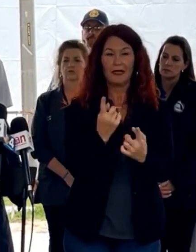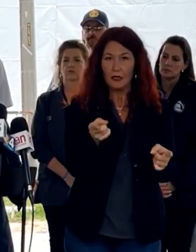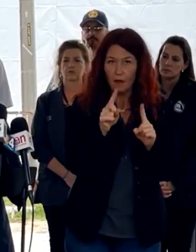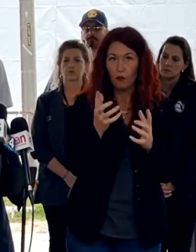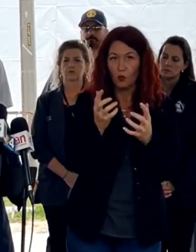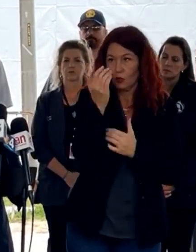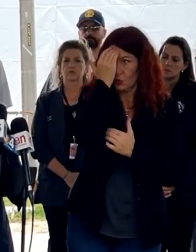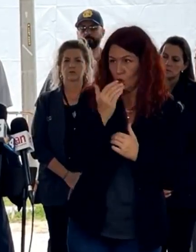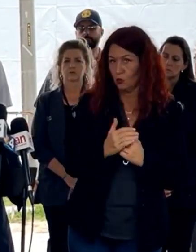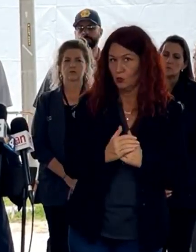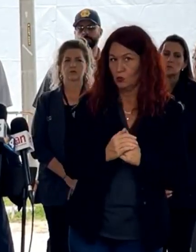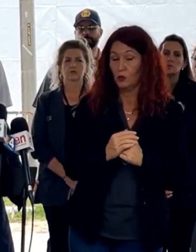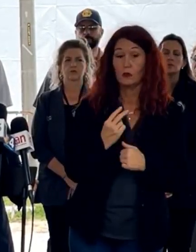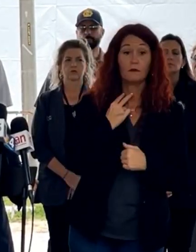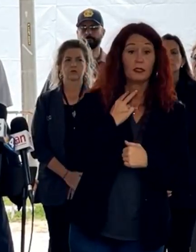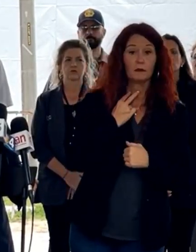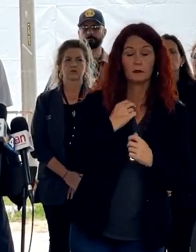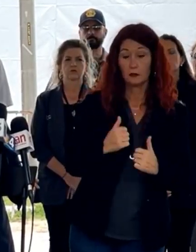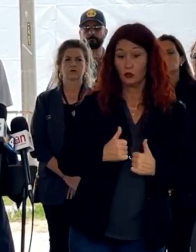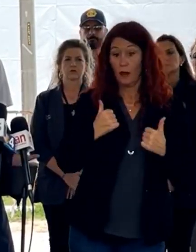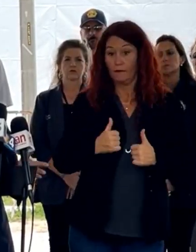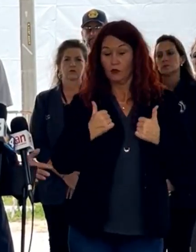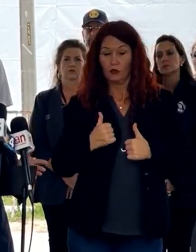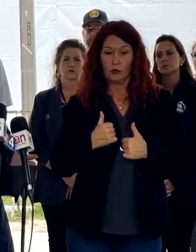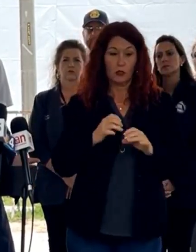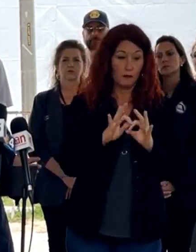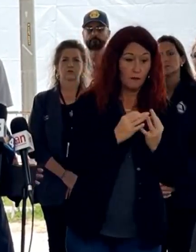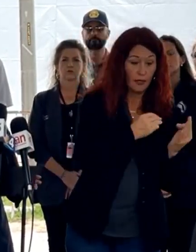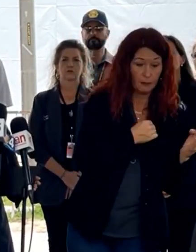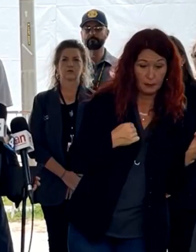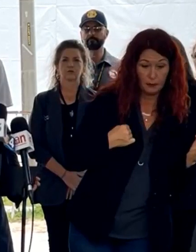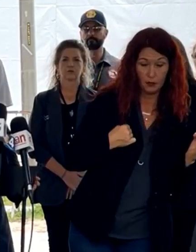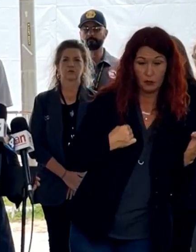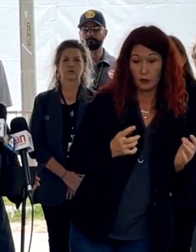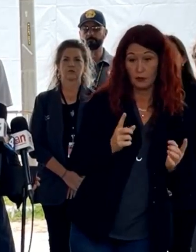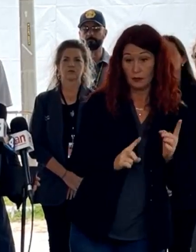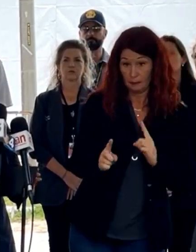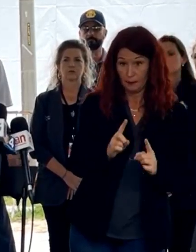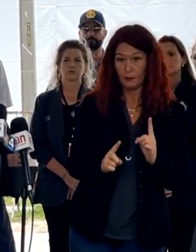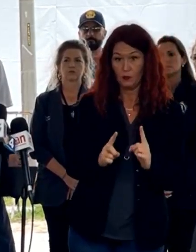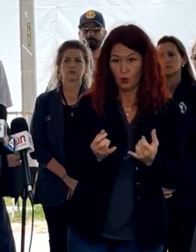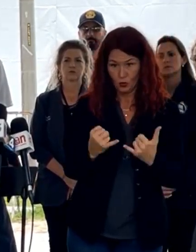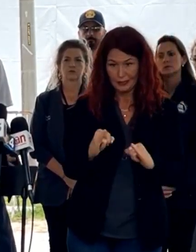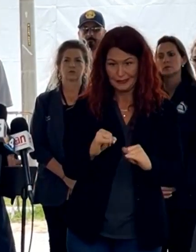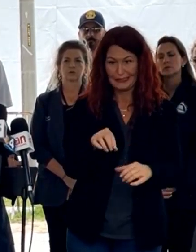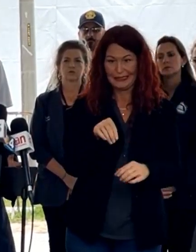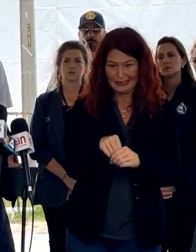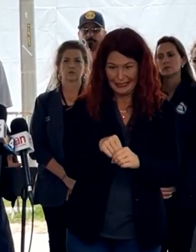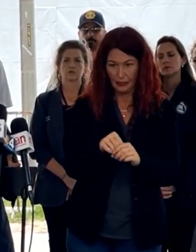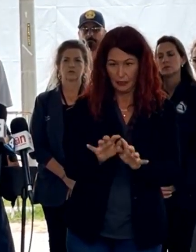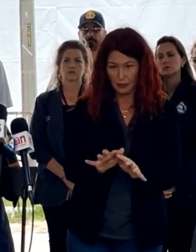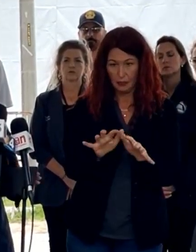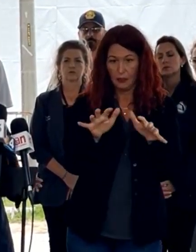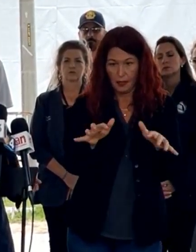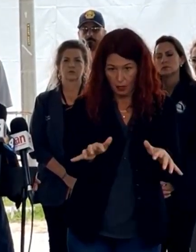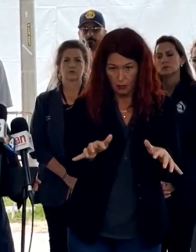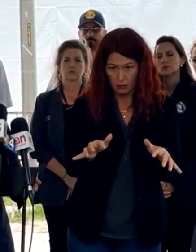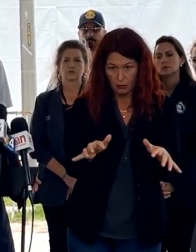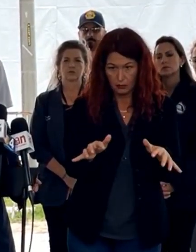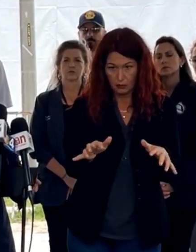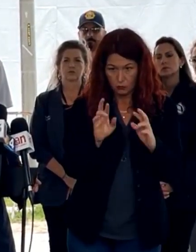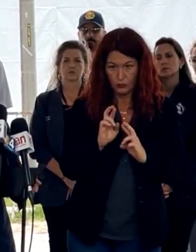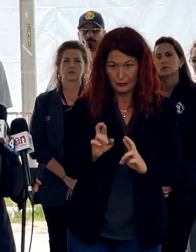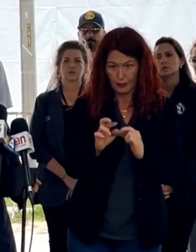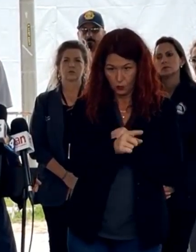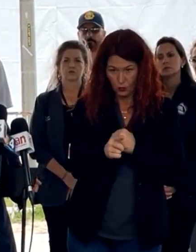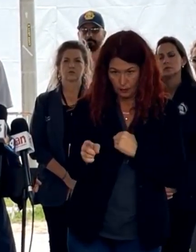survivors, the family members of those who are in the pile. Clearly, everybody wants to know what happened. So.